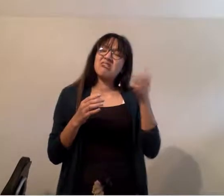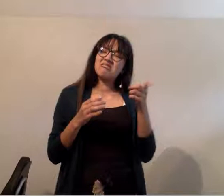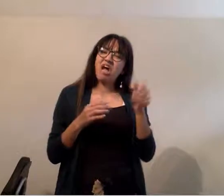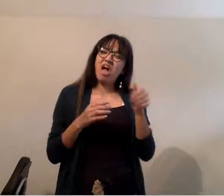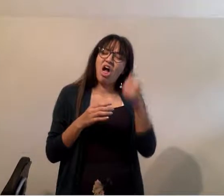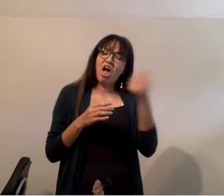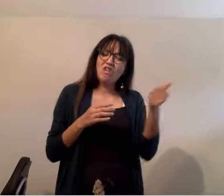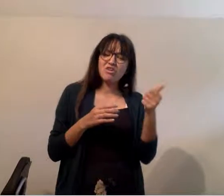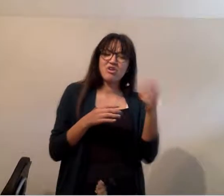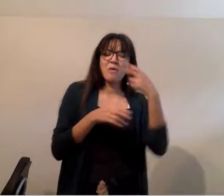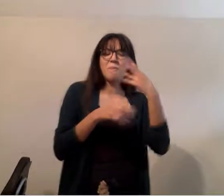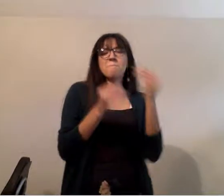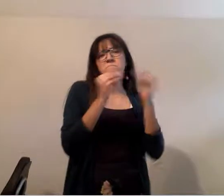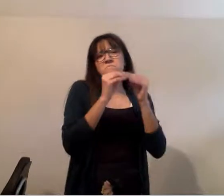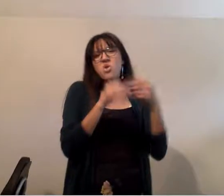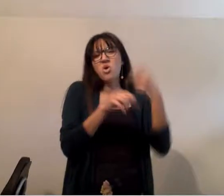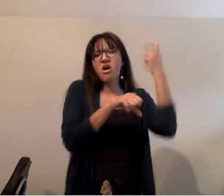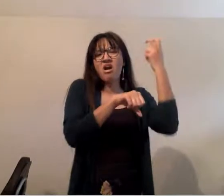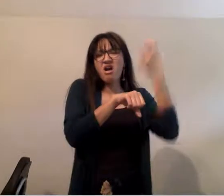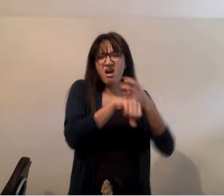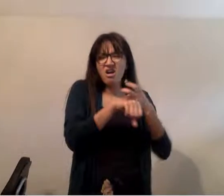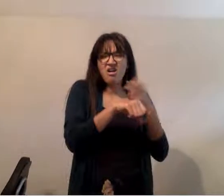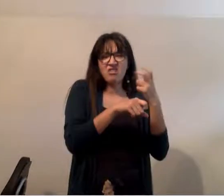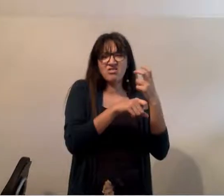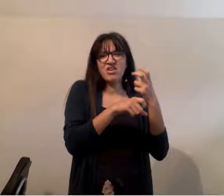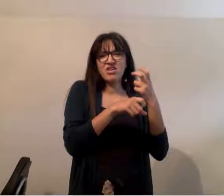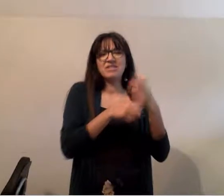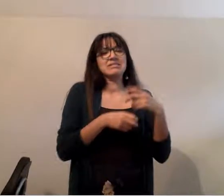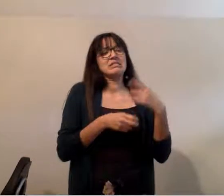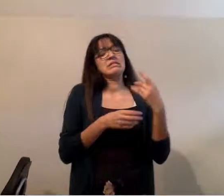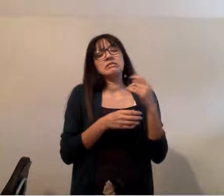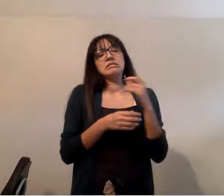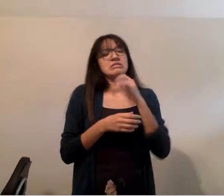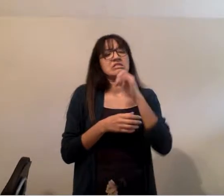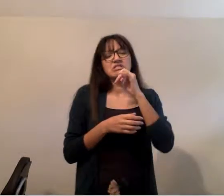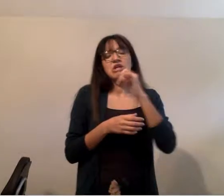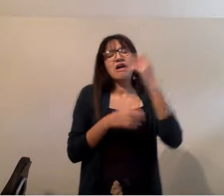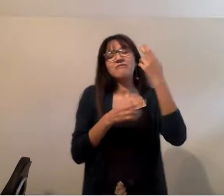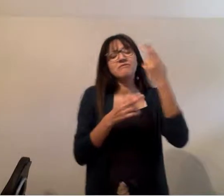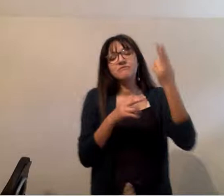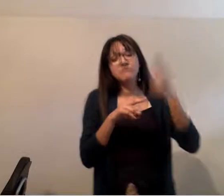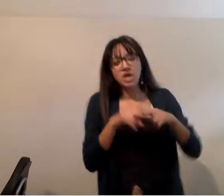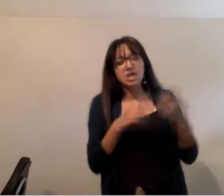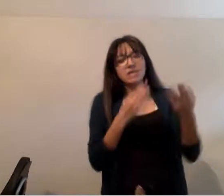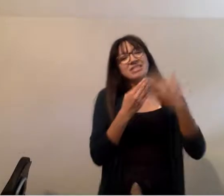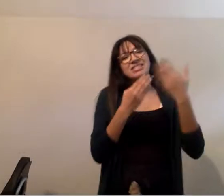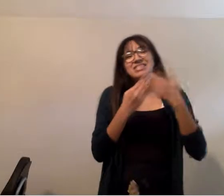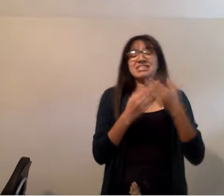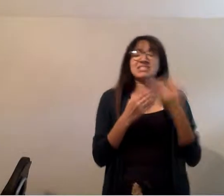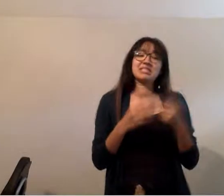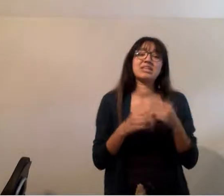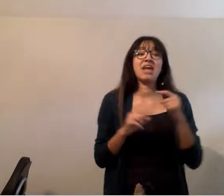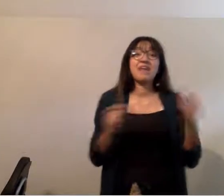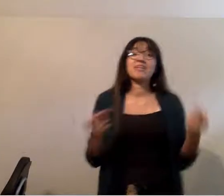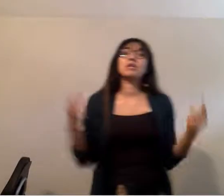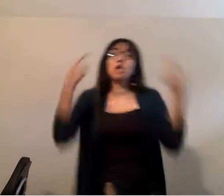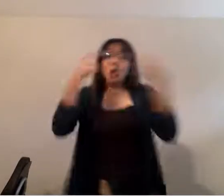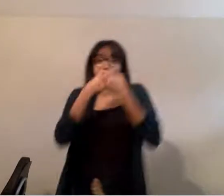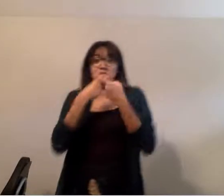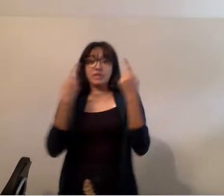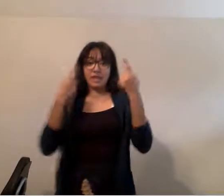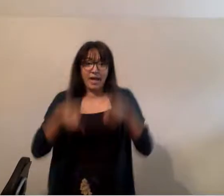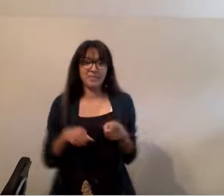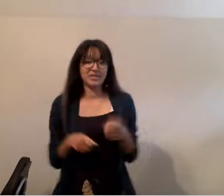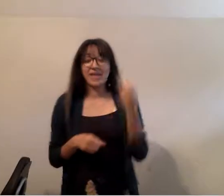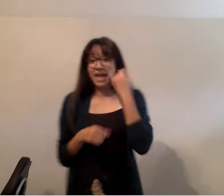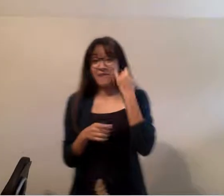harder and less pleasant for the sake of the big picture, and that's when we have a conflict. And for the procrastinator, that conflict tends to end a certain